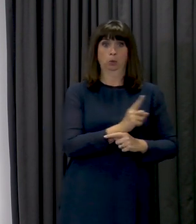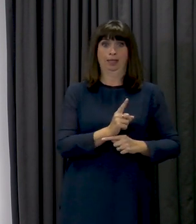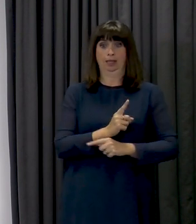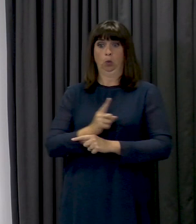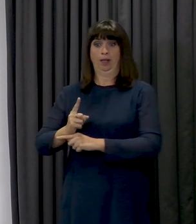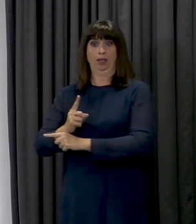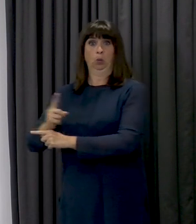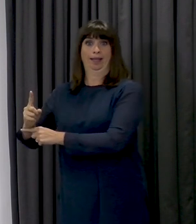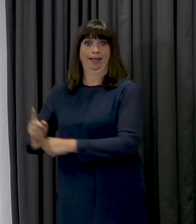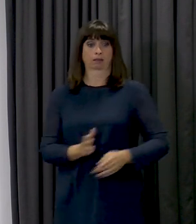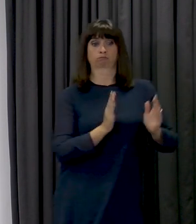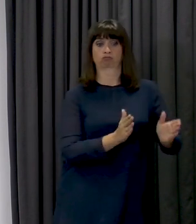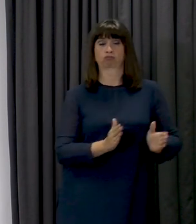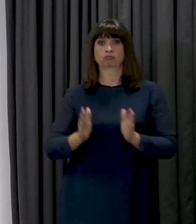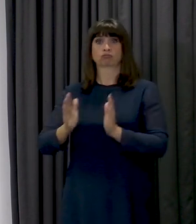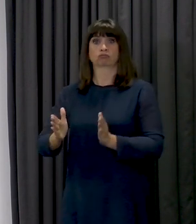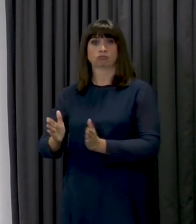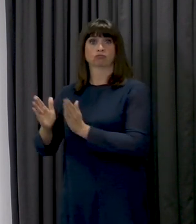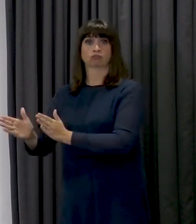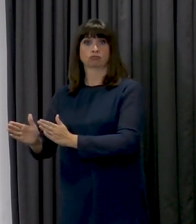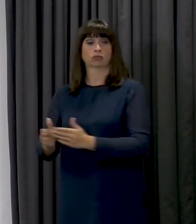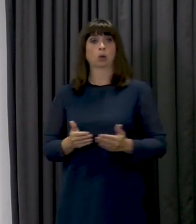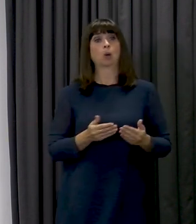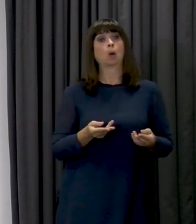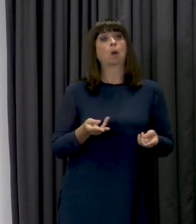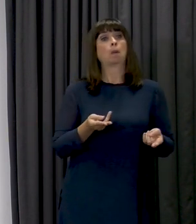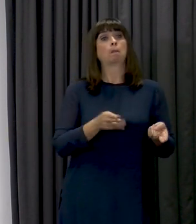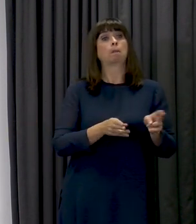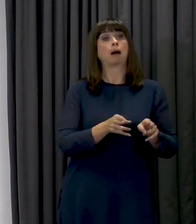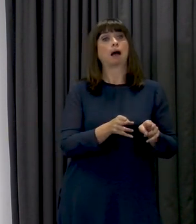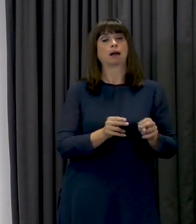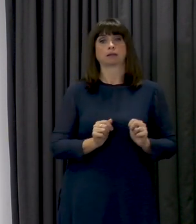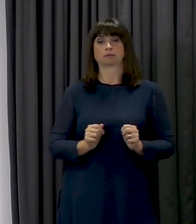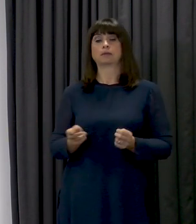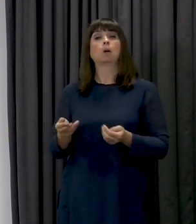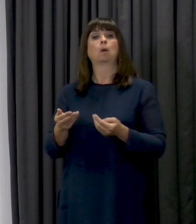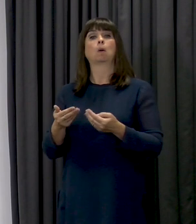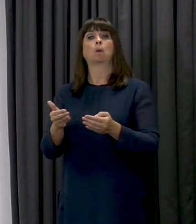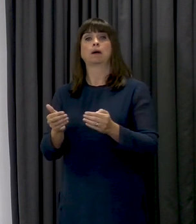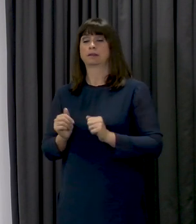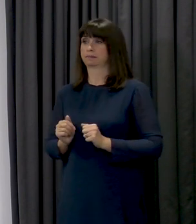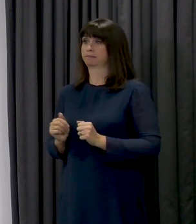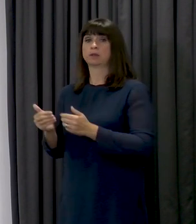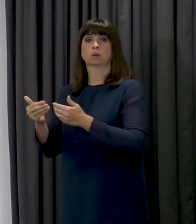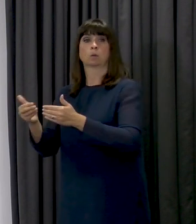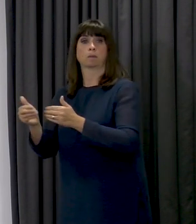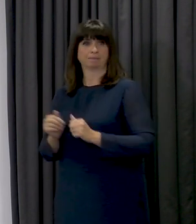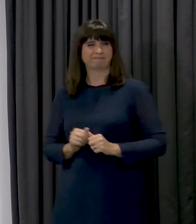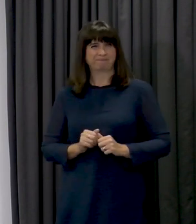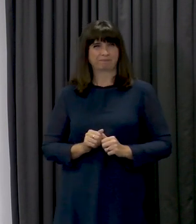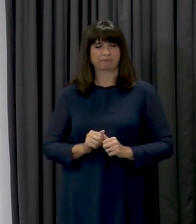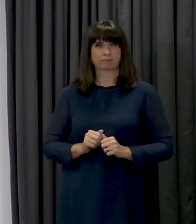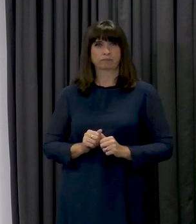do so once again in a phased way over those 3 weeks. The majority of the headroom we